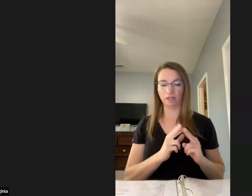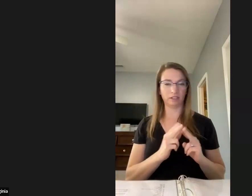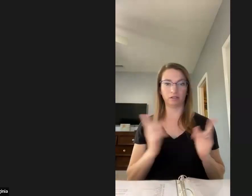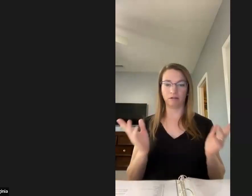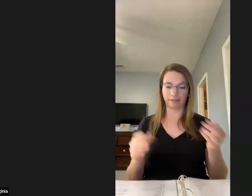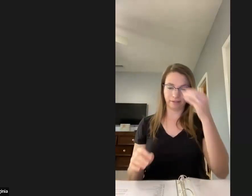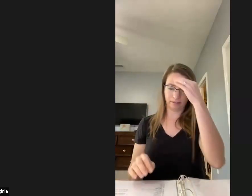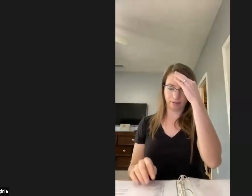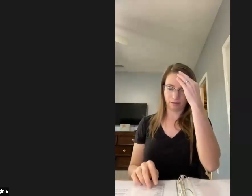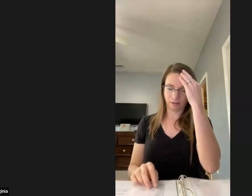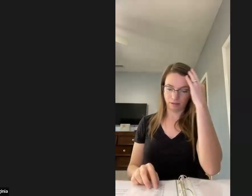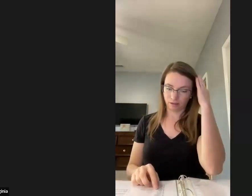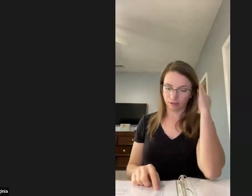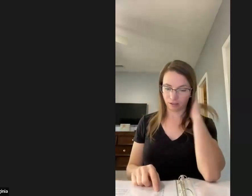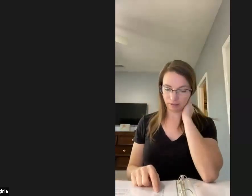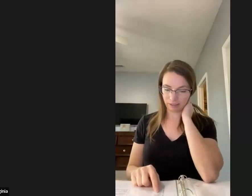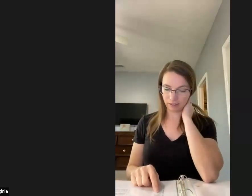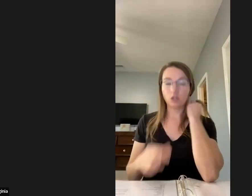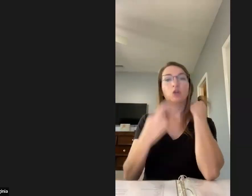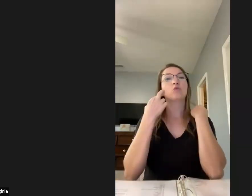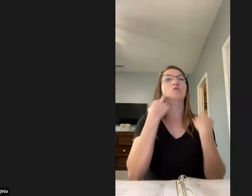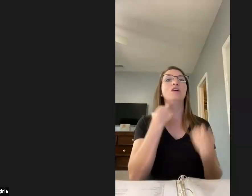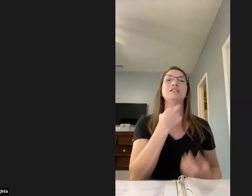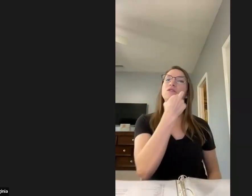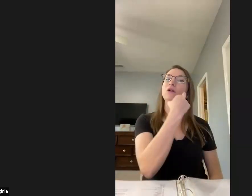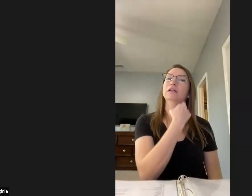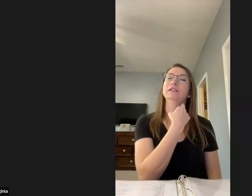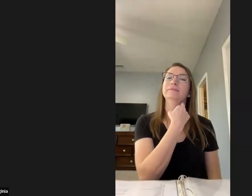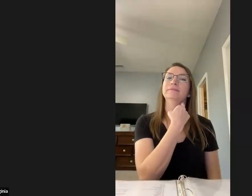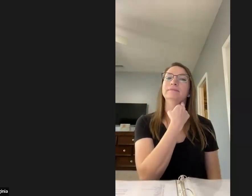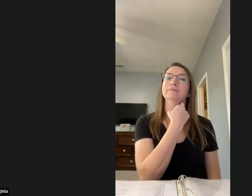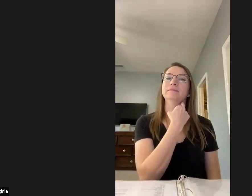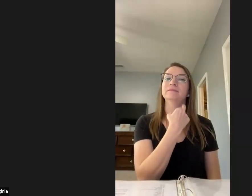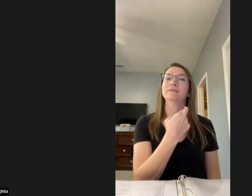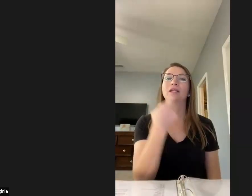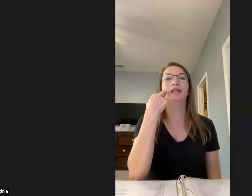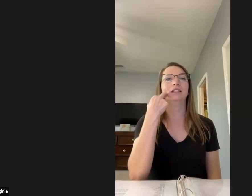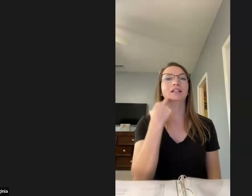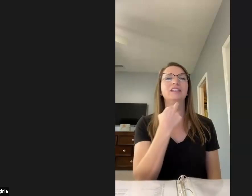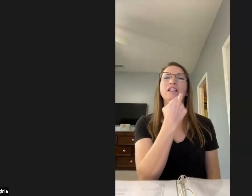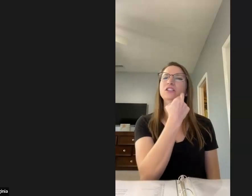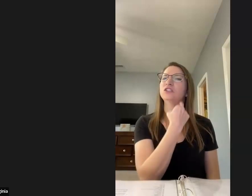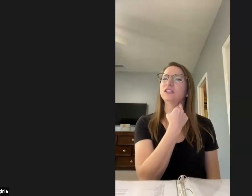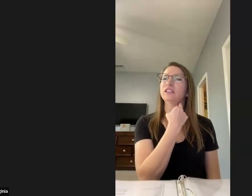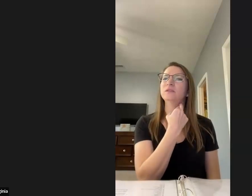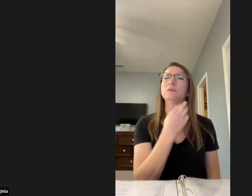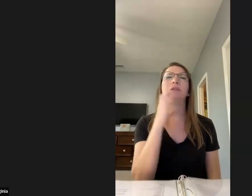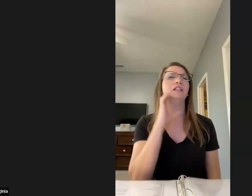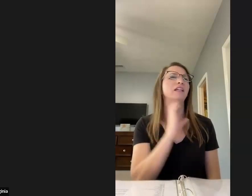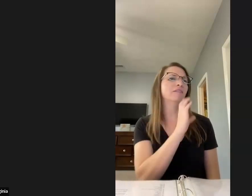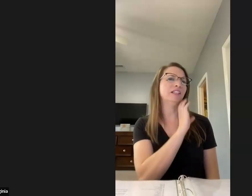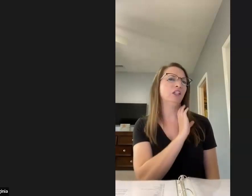is correct. All right. Restaurant. I think I touched on this when we did